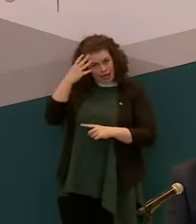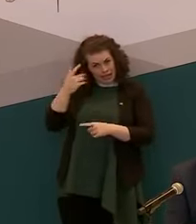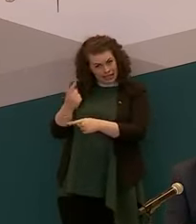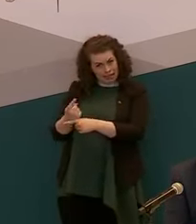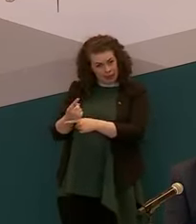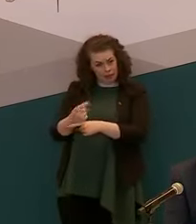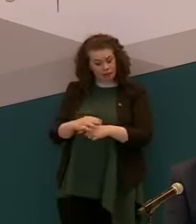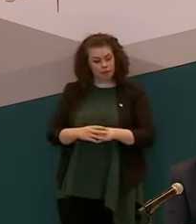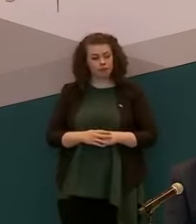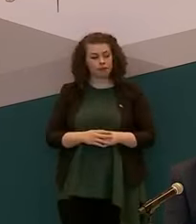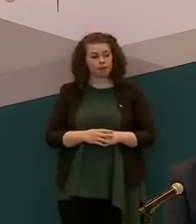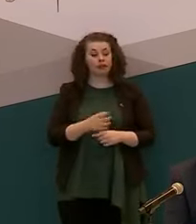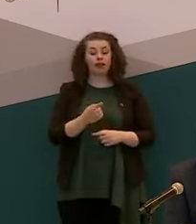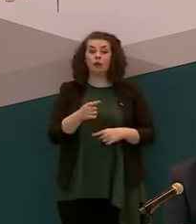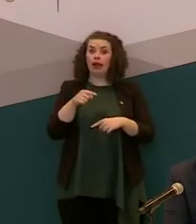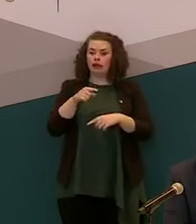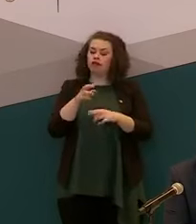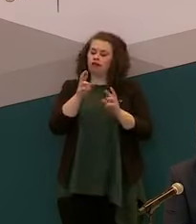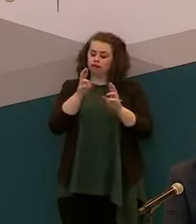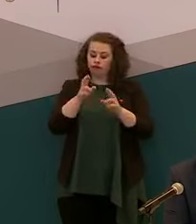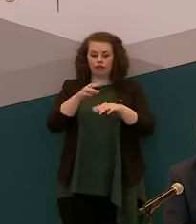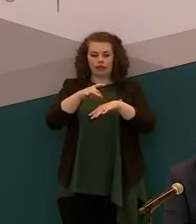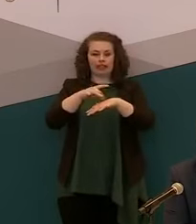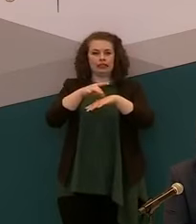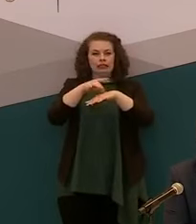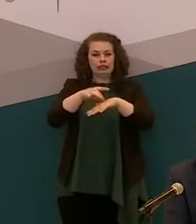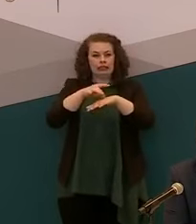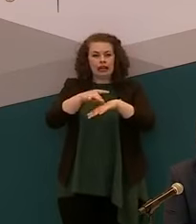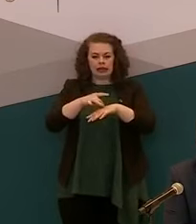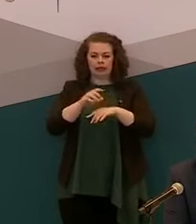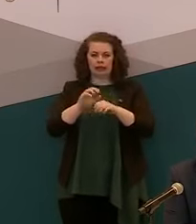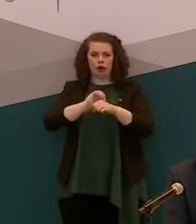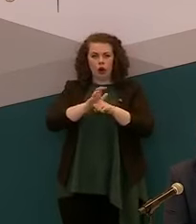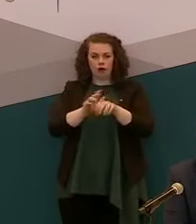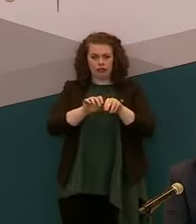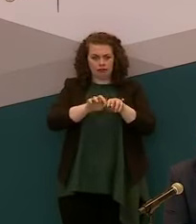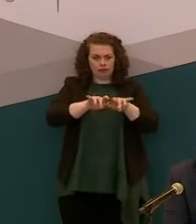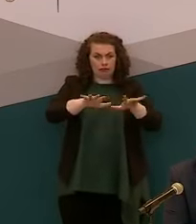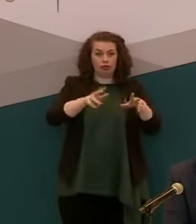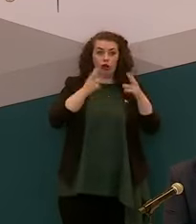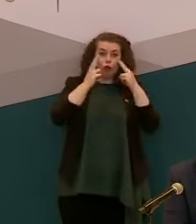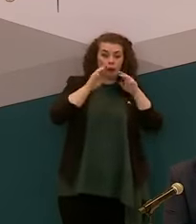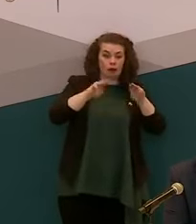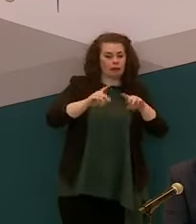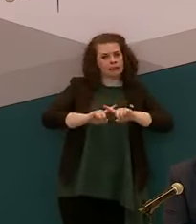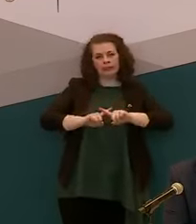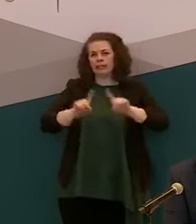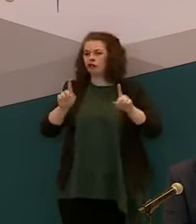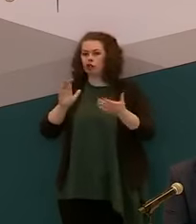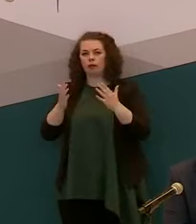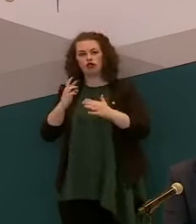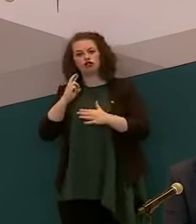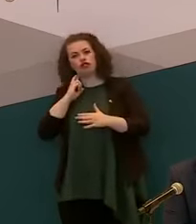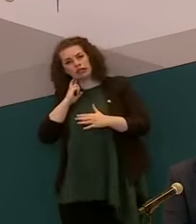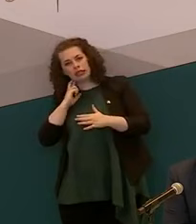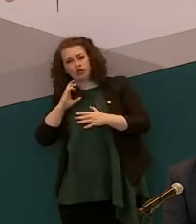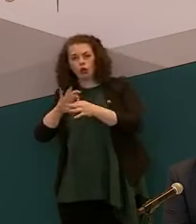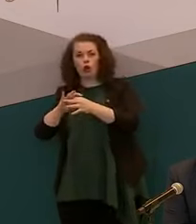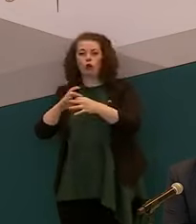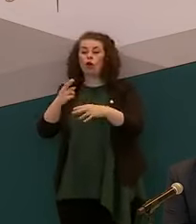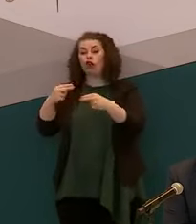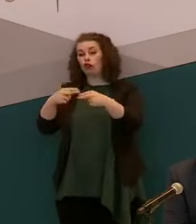different experience of this infection for sure in the general population than we're seeing in nursing homes and community residential settings. We've